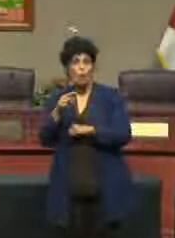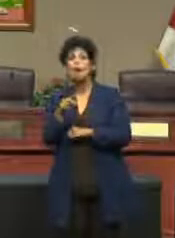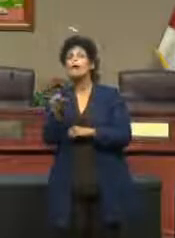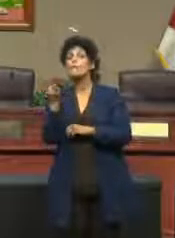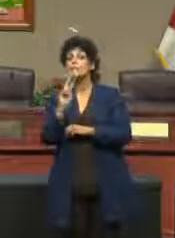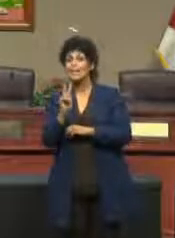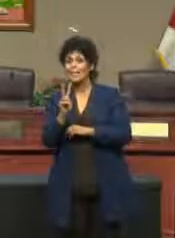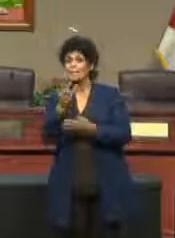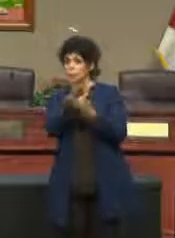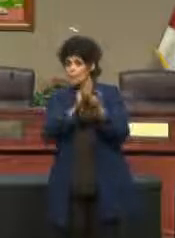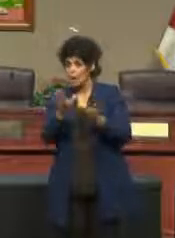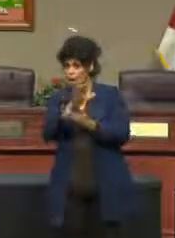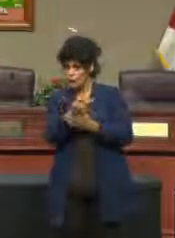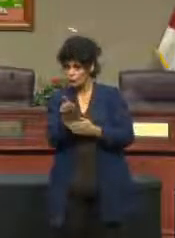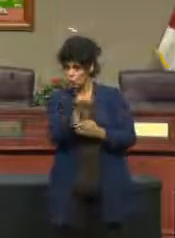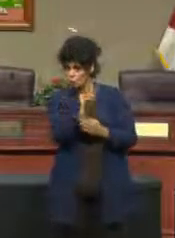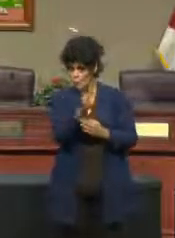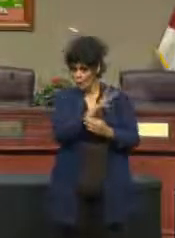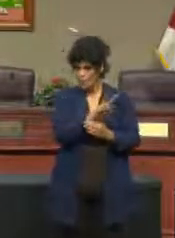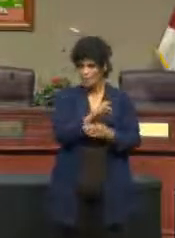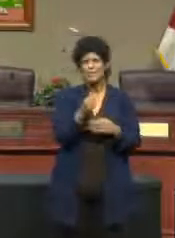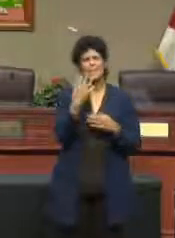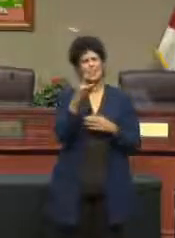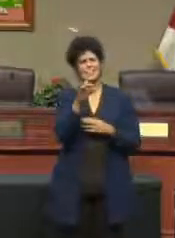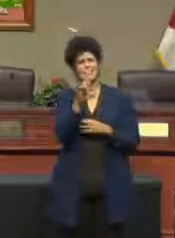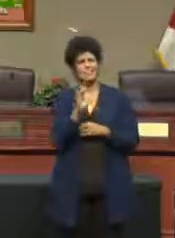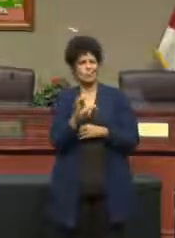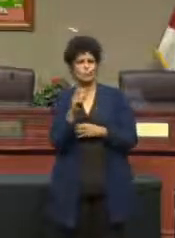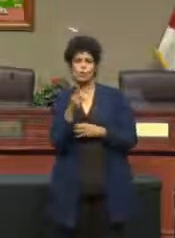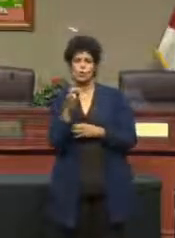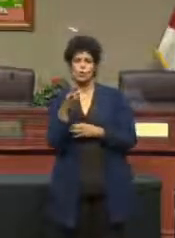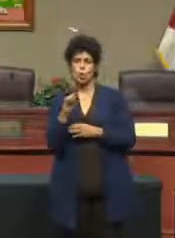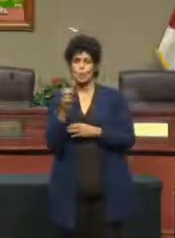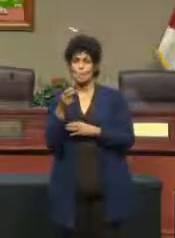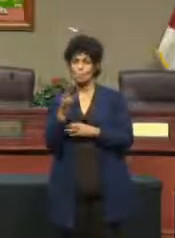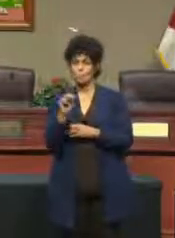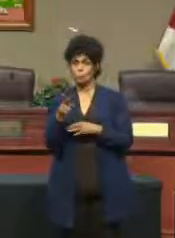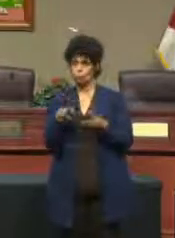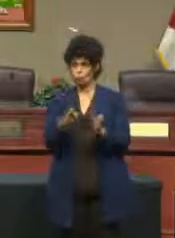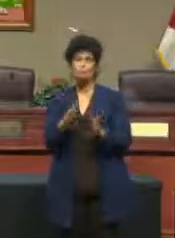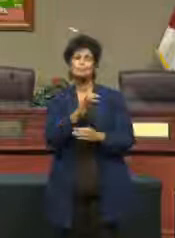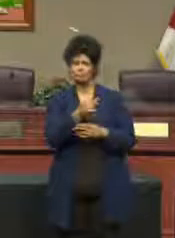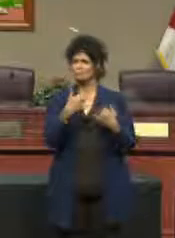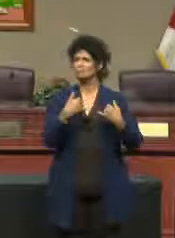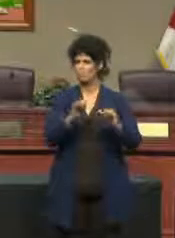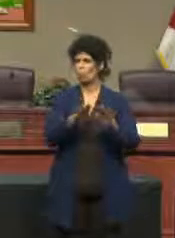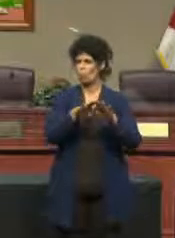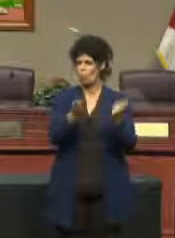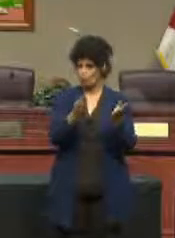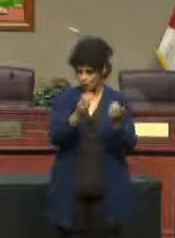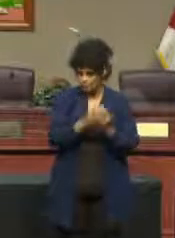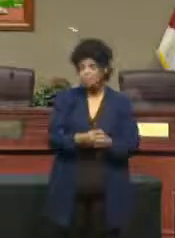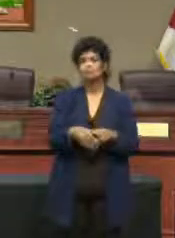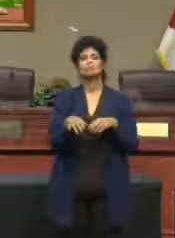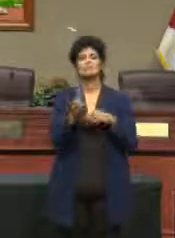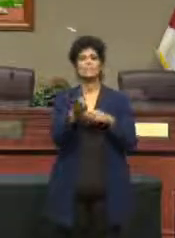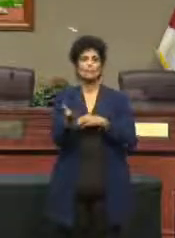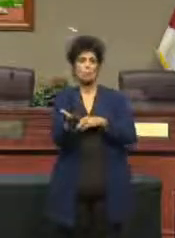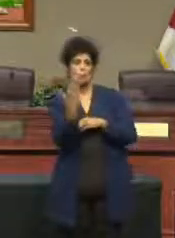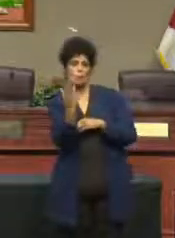Campus, located at 1800 South Kirkman Road, remains open 7 days per week from 7 a.m. to 7